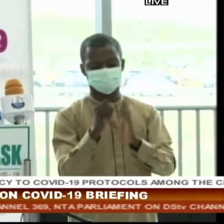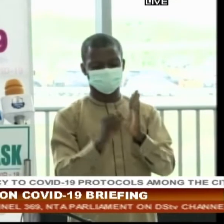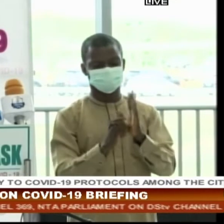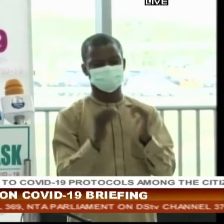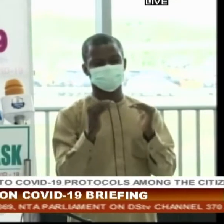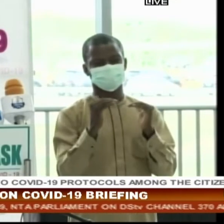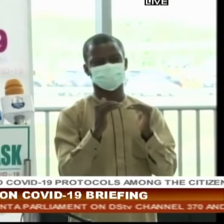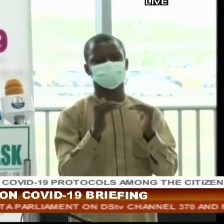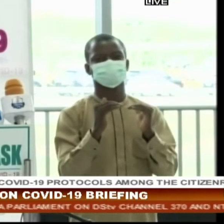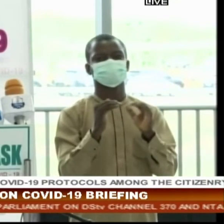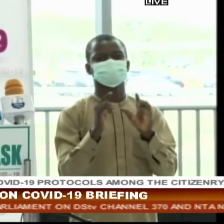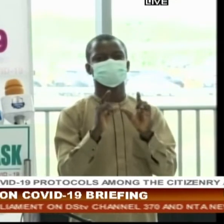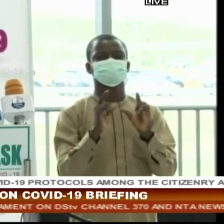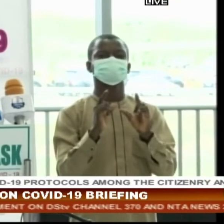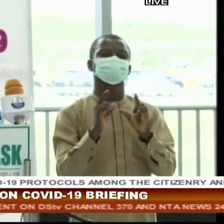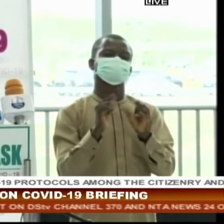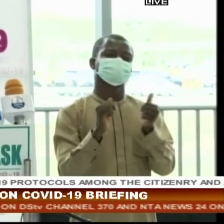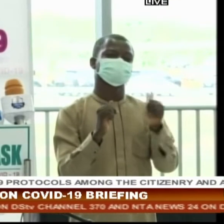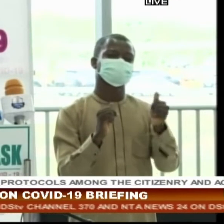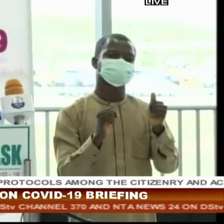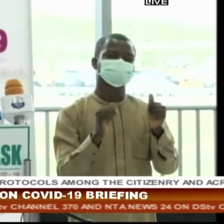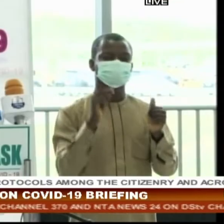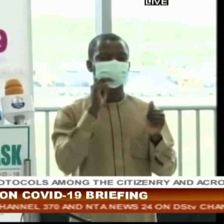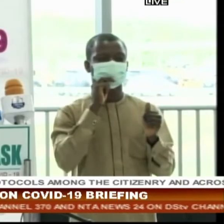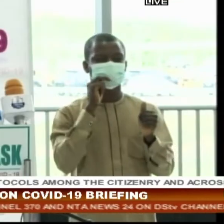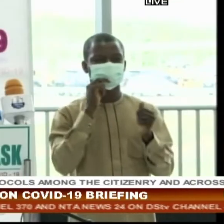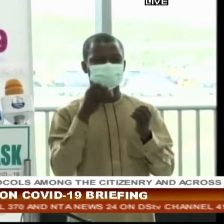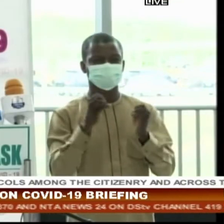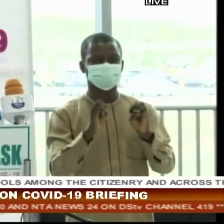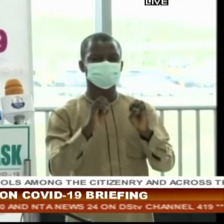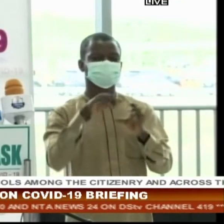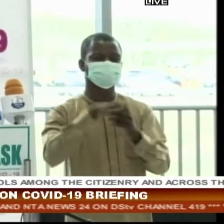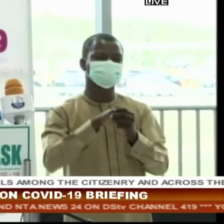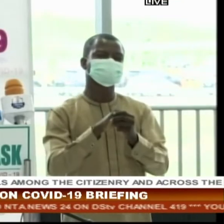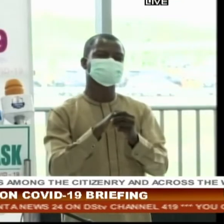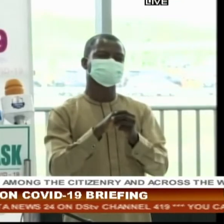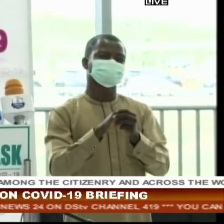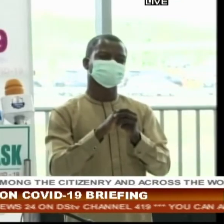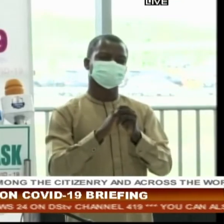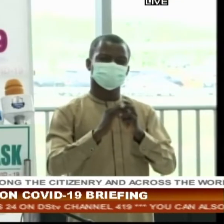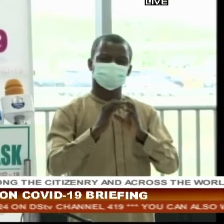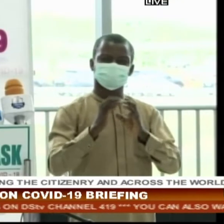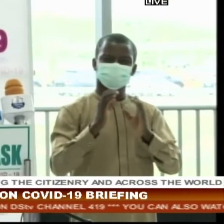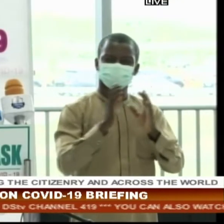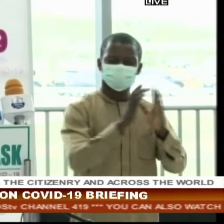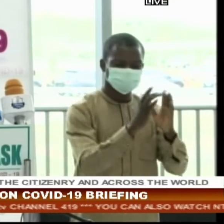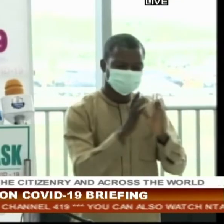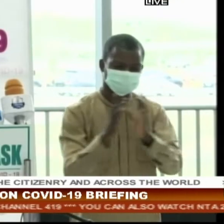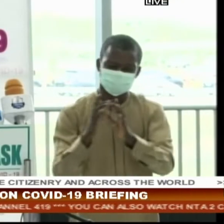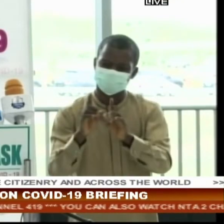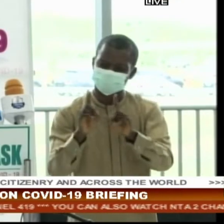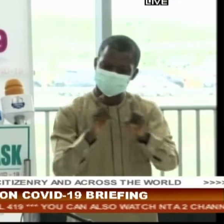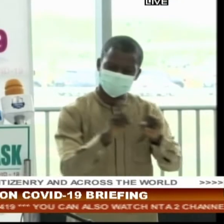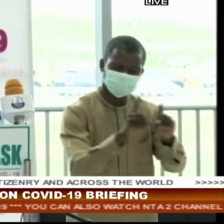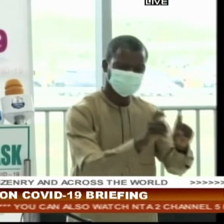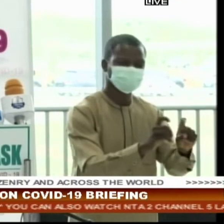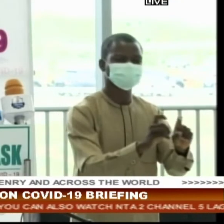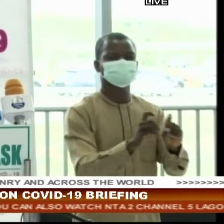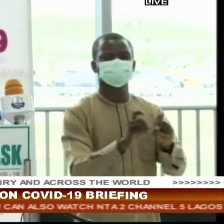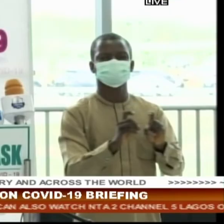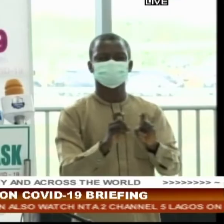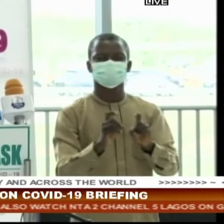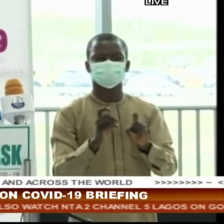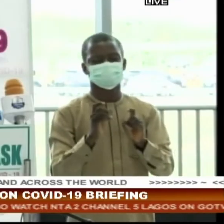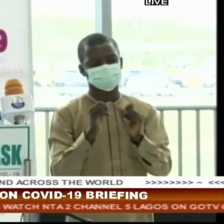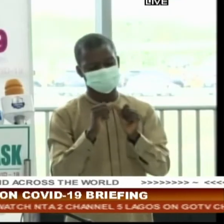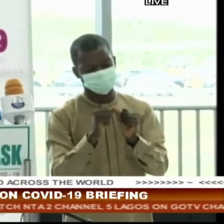10, Nigeria's efforts in case management and contact tracing have continued to